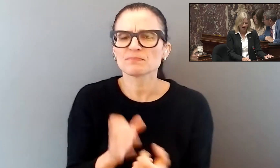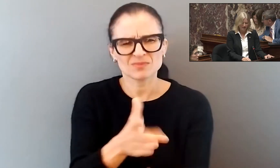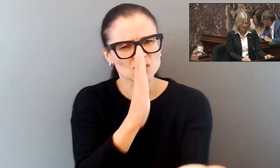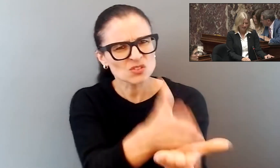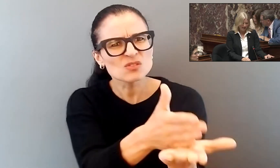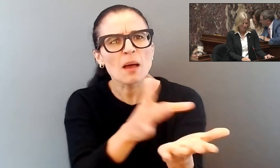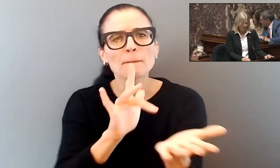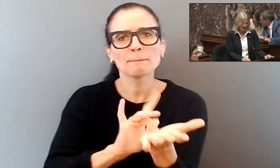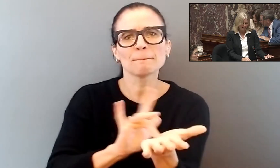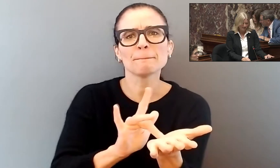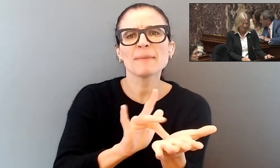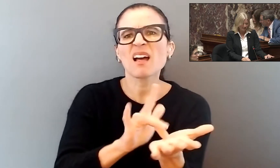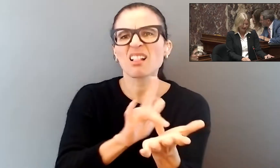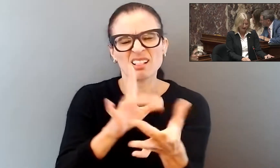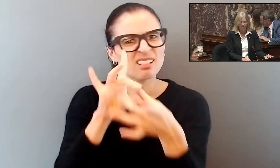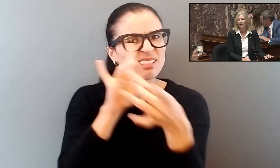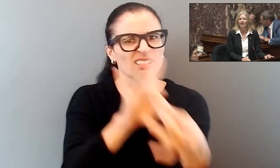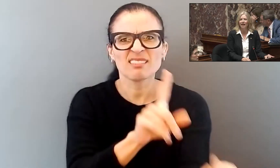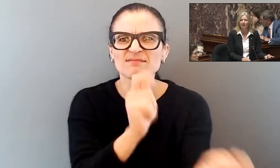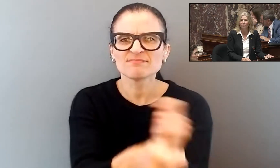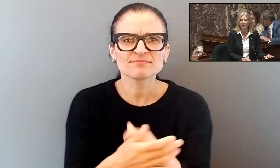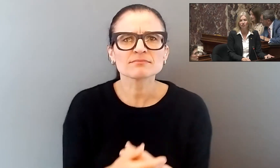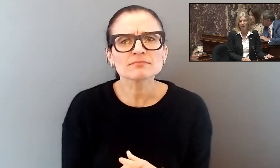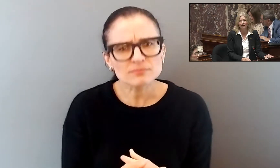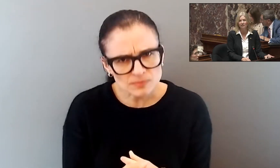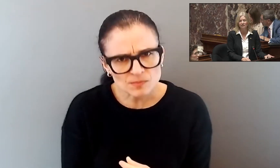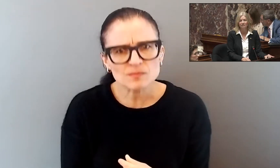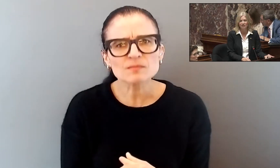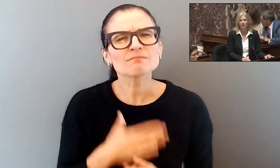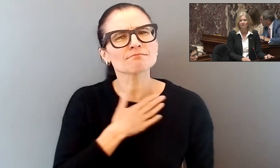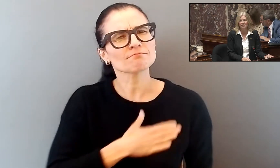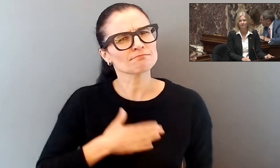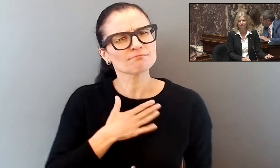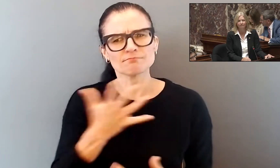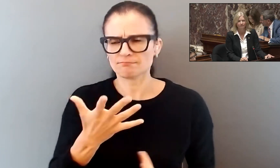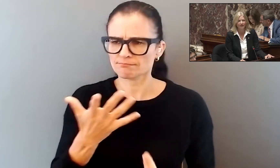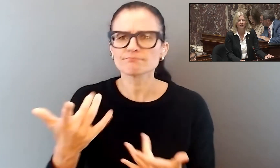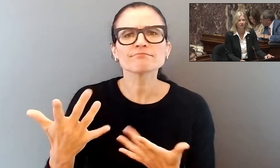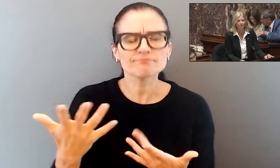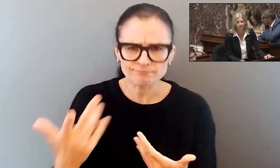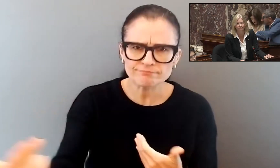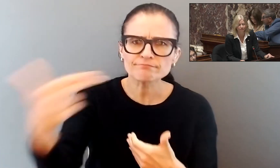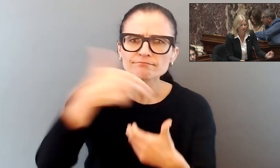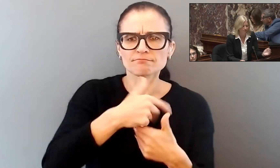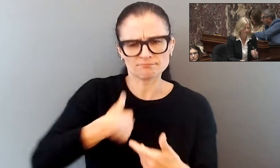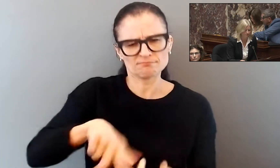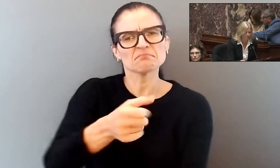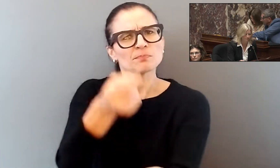this province and provide the loving care that every child deserves. Thank you.